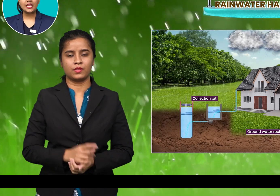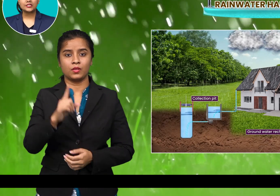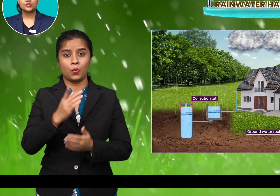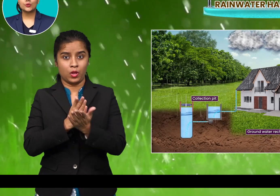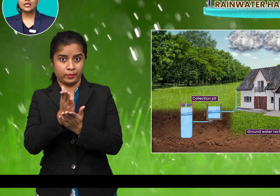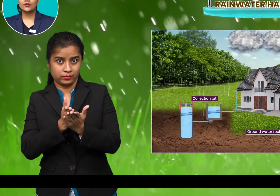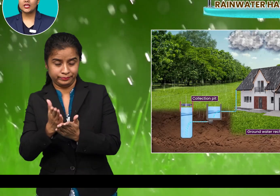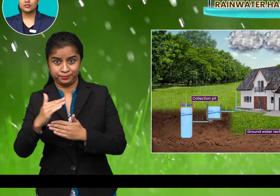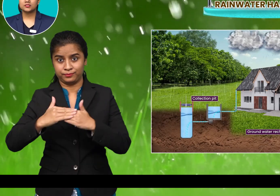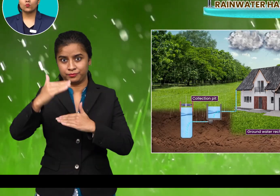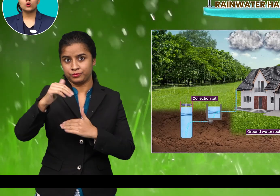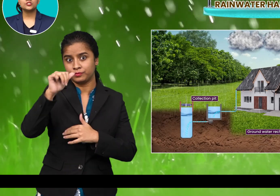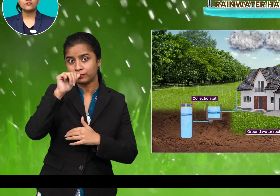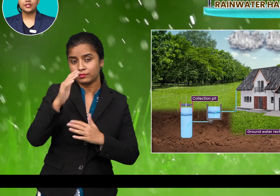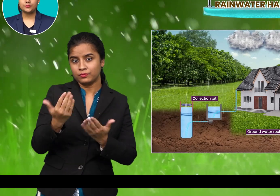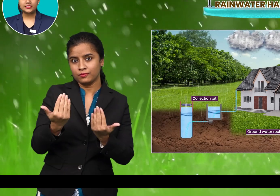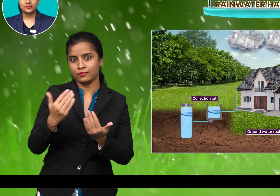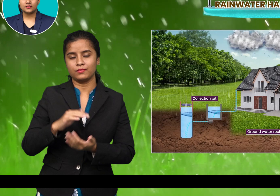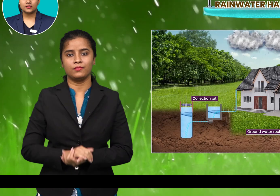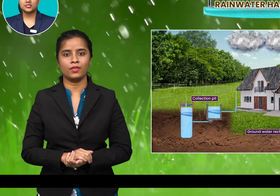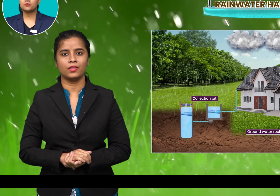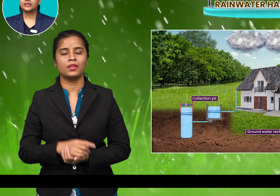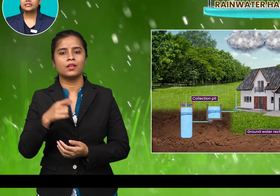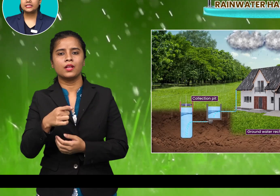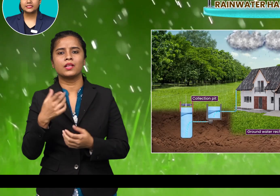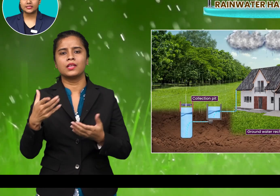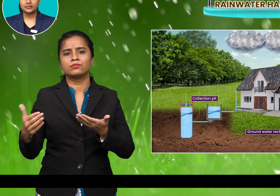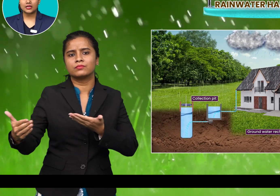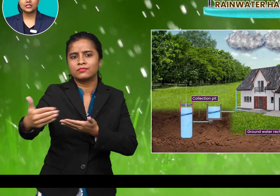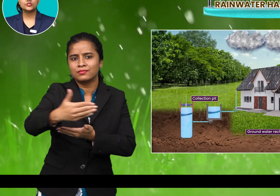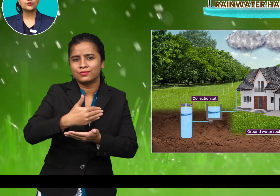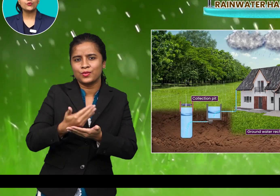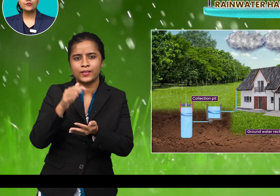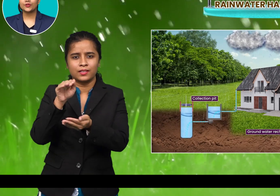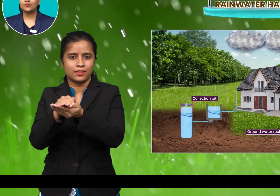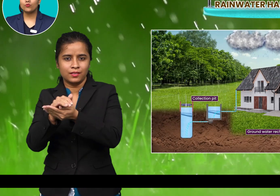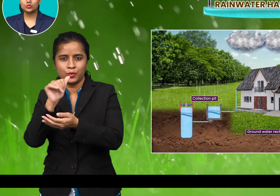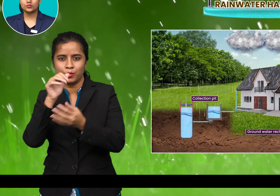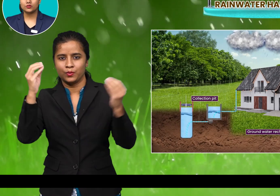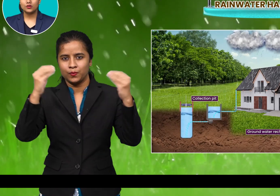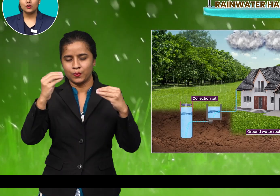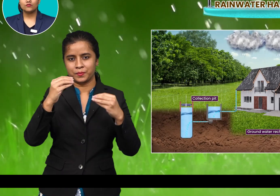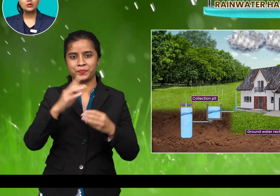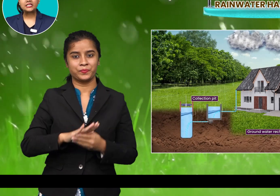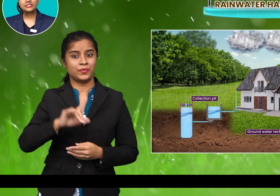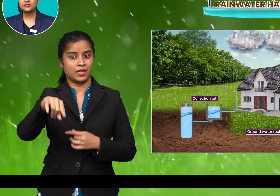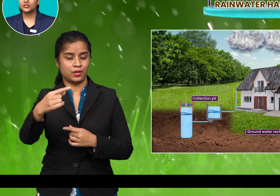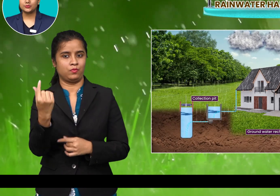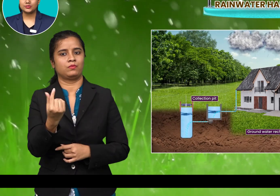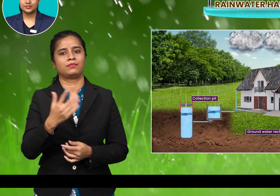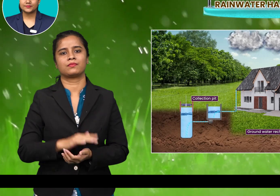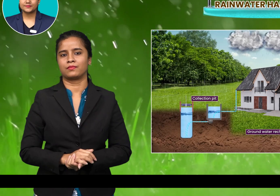One way to increase water availability is by collecting and storing rainwater for